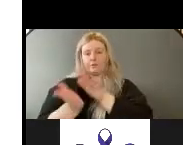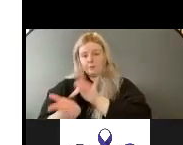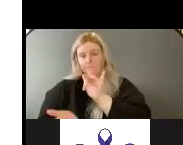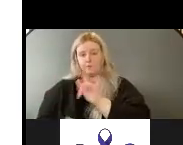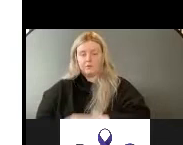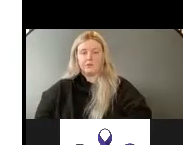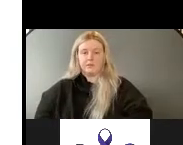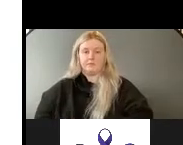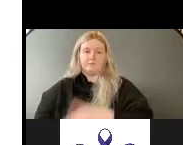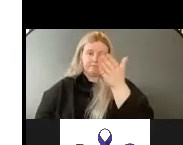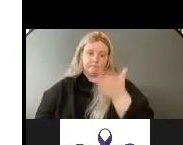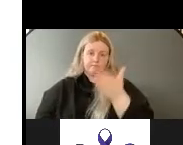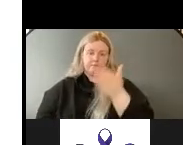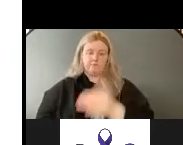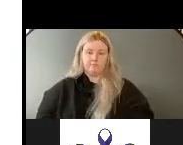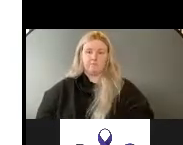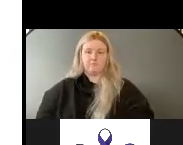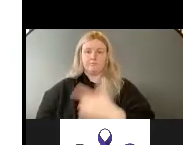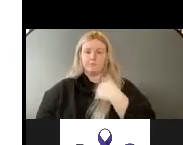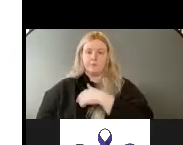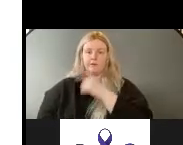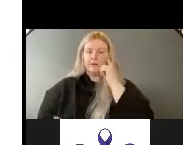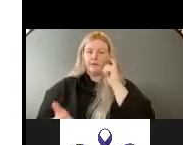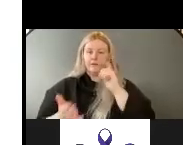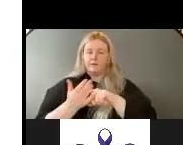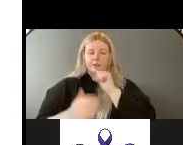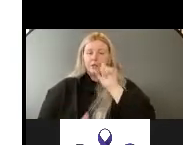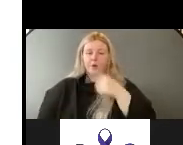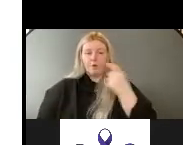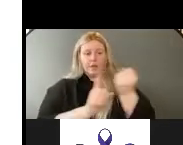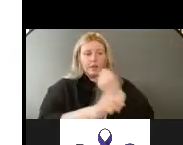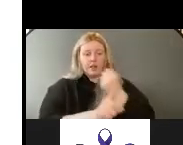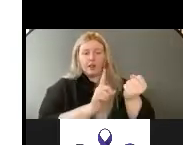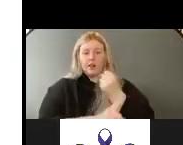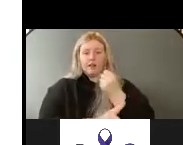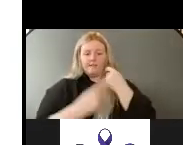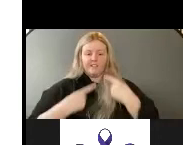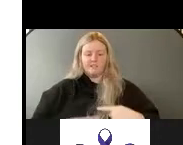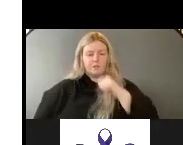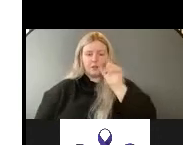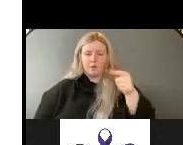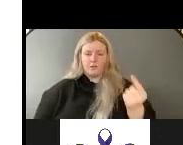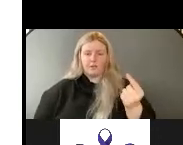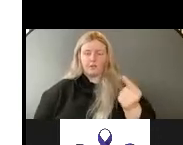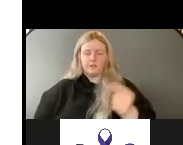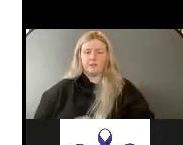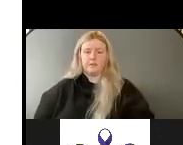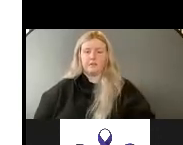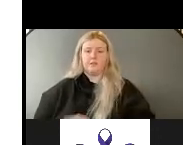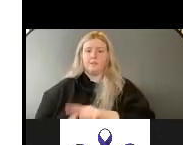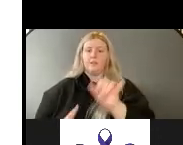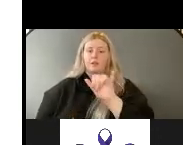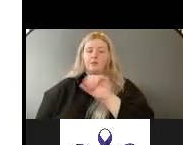we need to be recognizing. It's not just physical violence. And we also need to talk about domestic violence